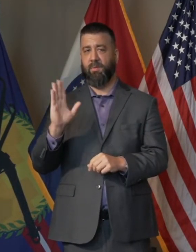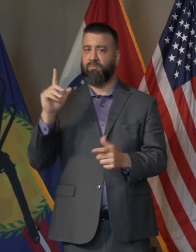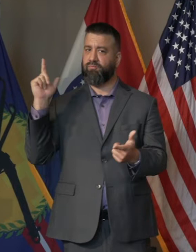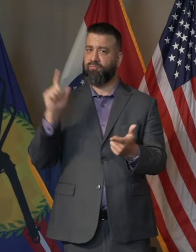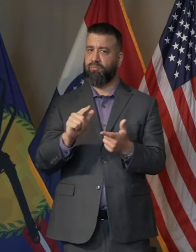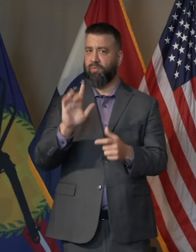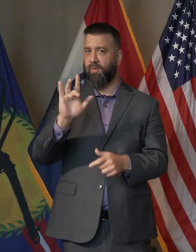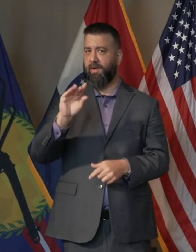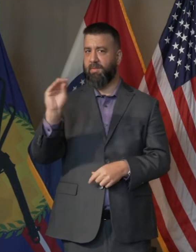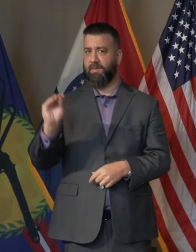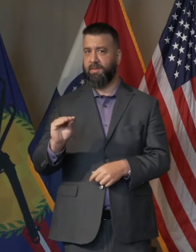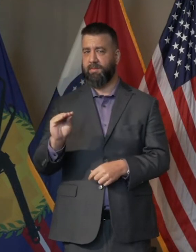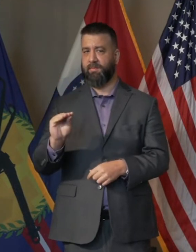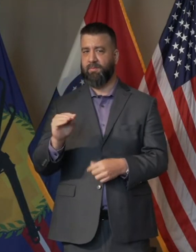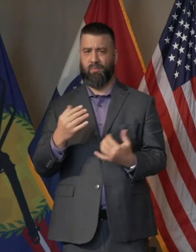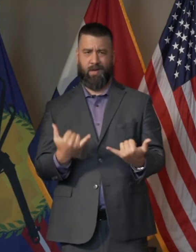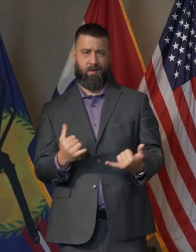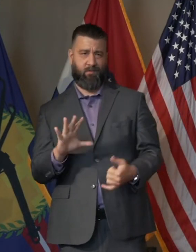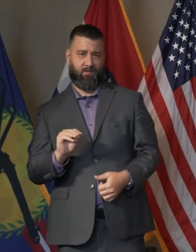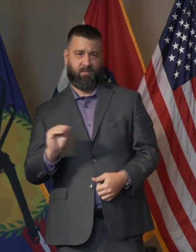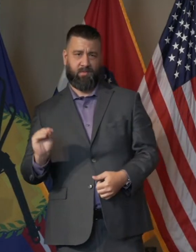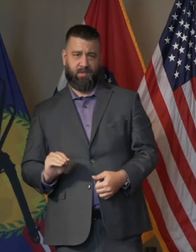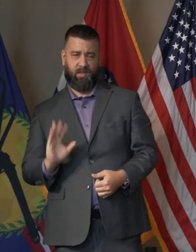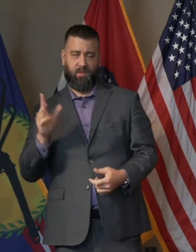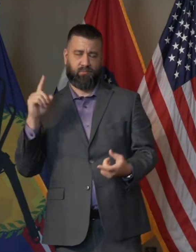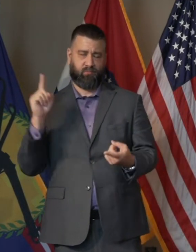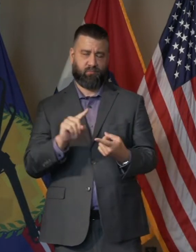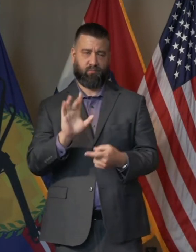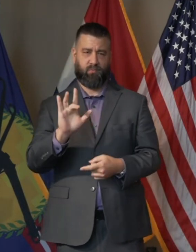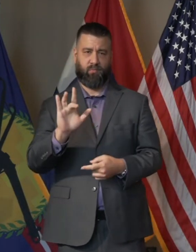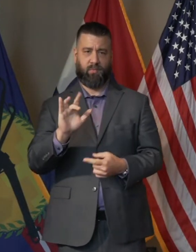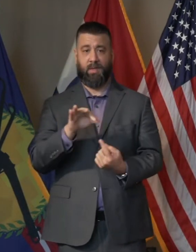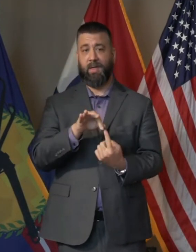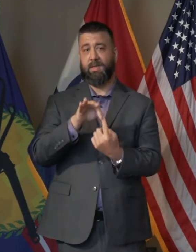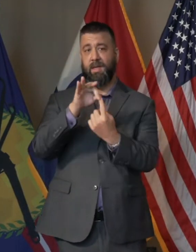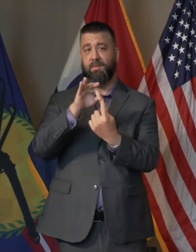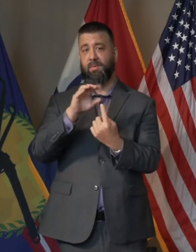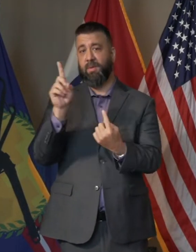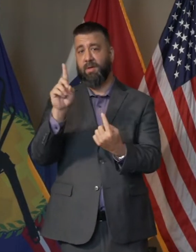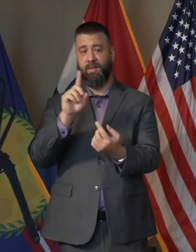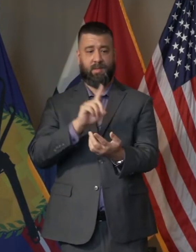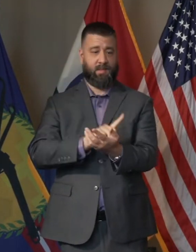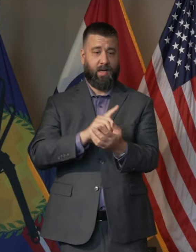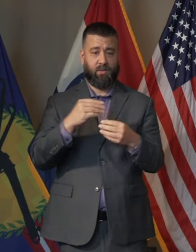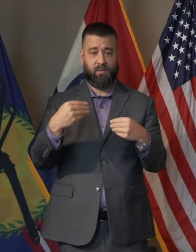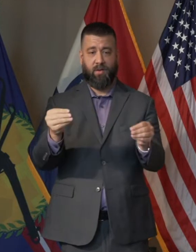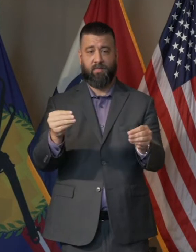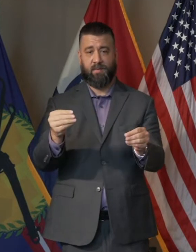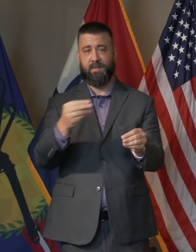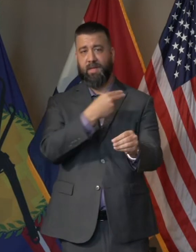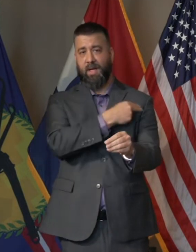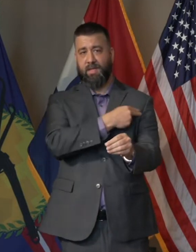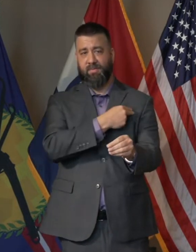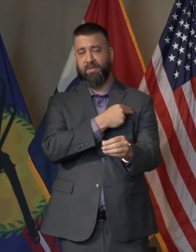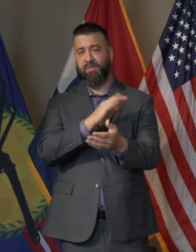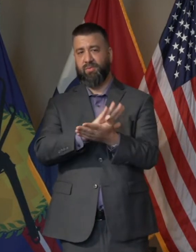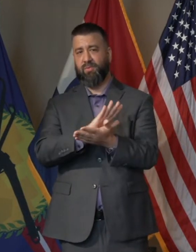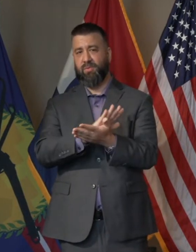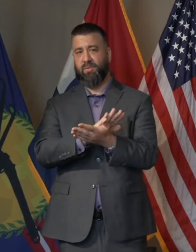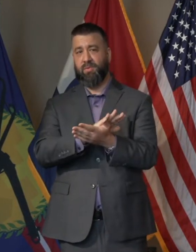25%. Exceptions are hospitals, medical offices, and schools, and all this is outlined on our public health